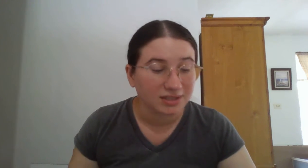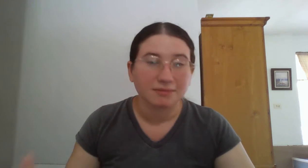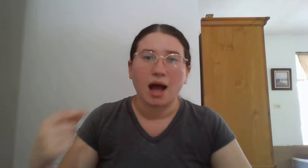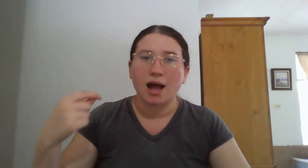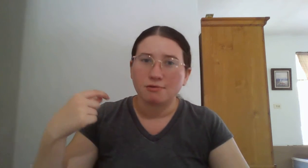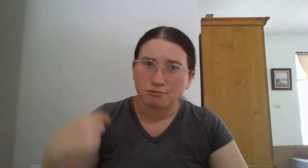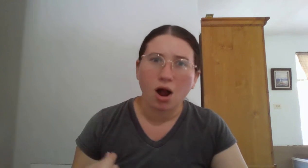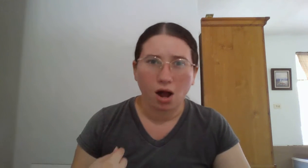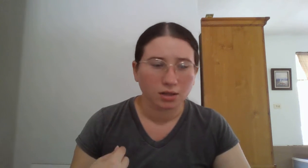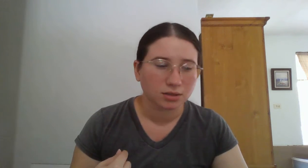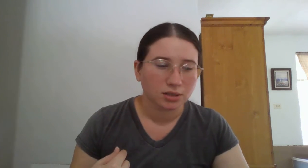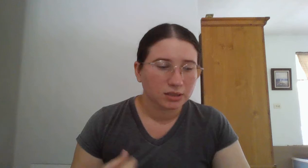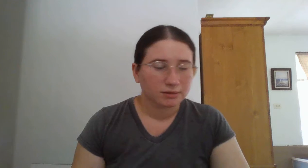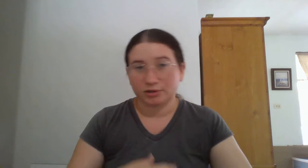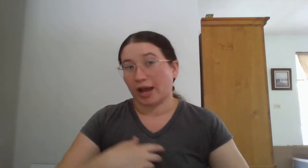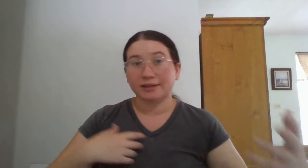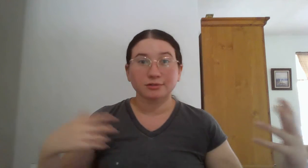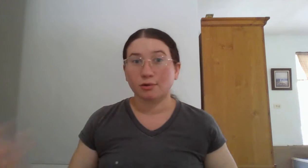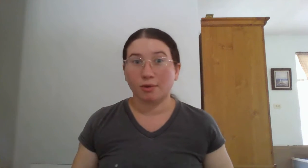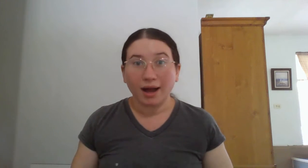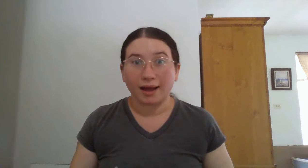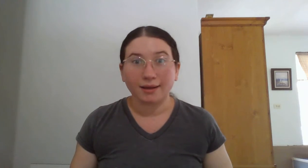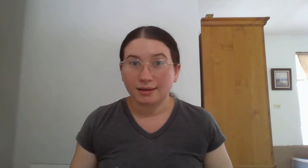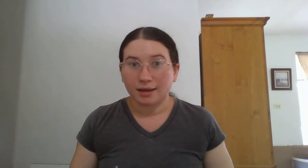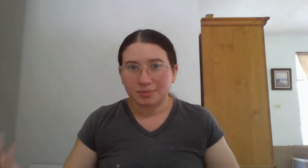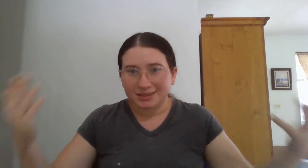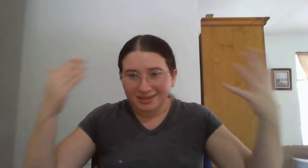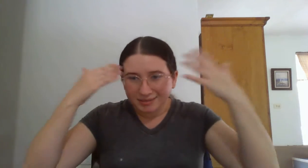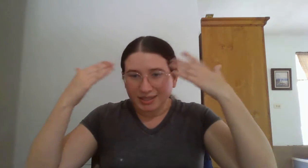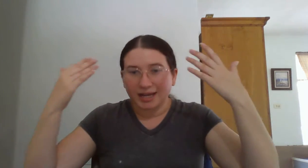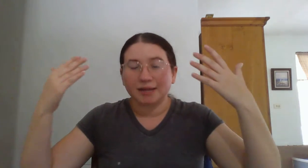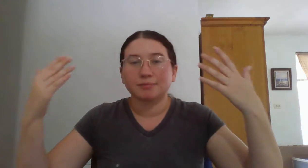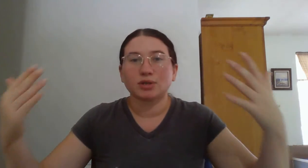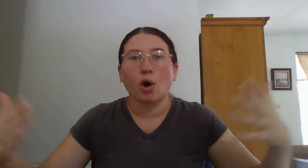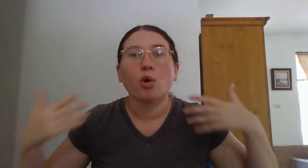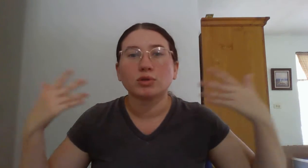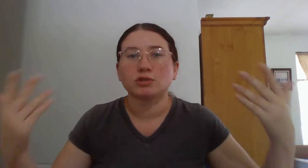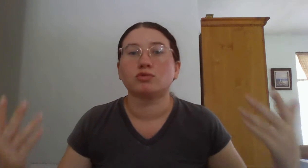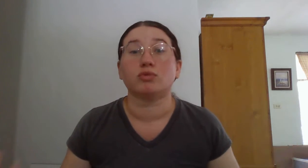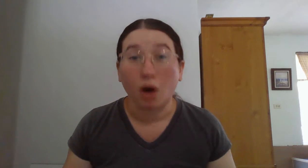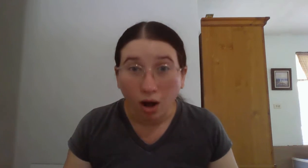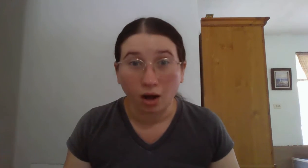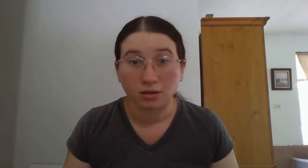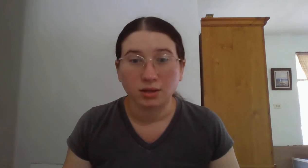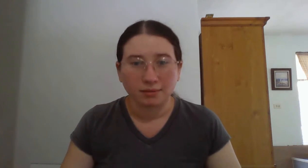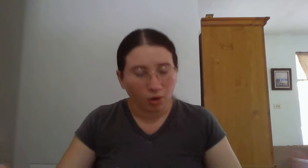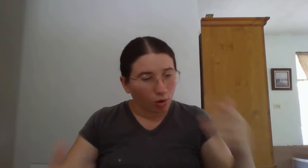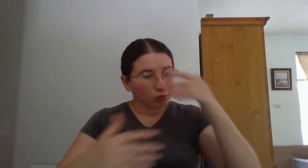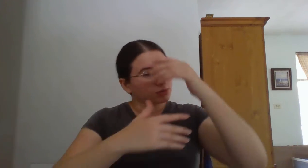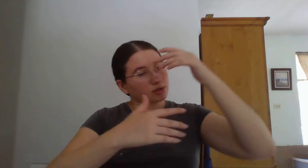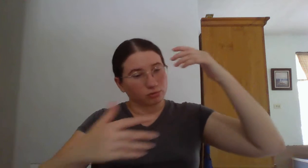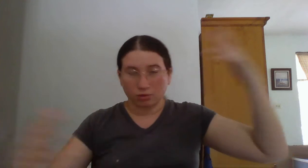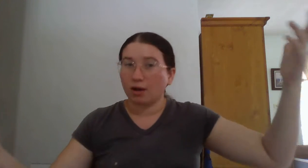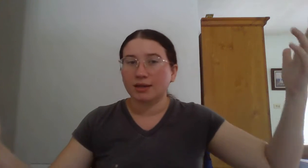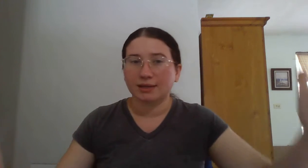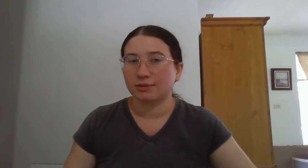seem I wrong? I don't know why, but it seems like I'm always wrong. I'm always wrong and I don't